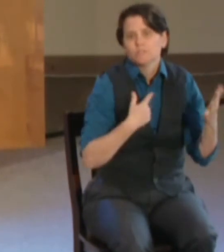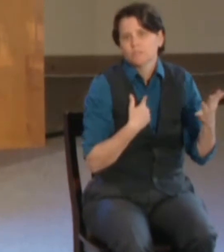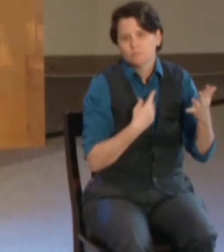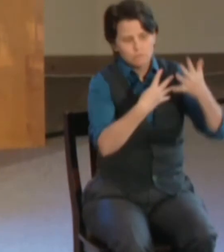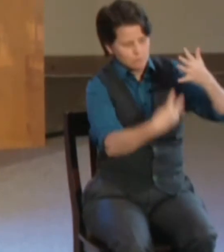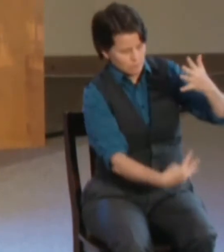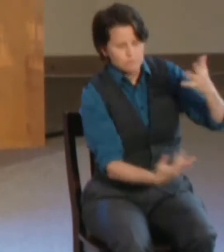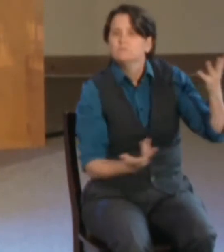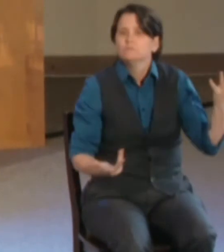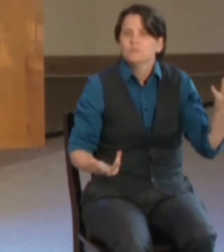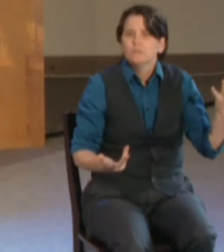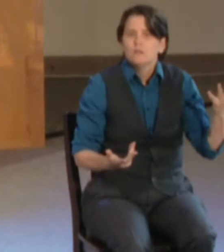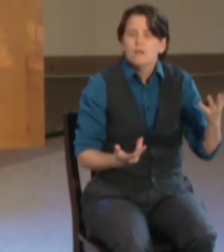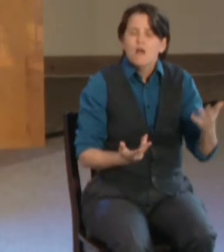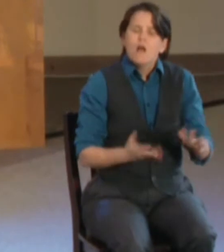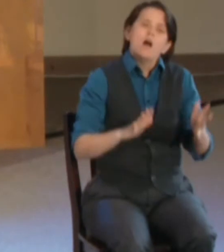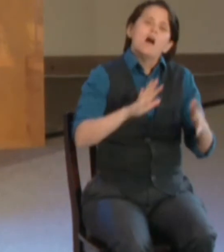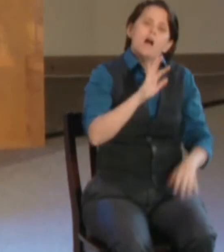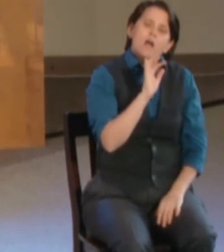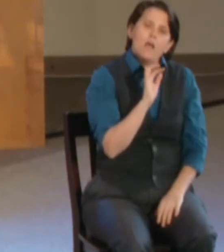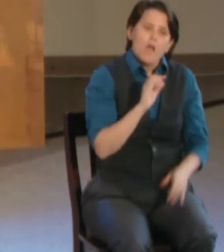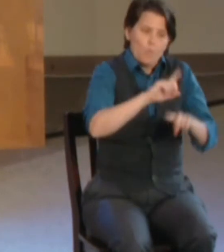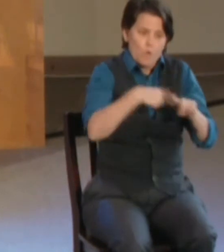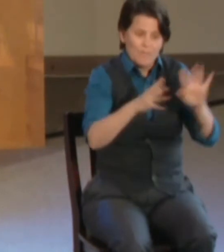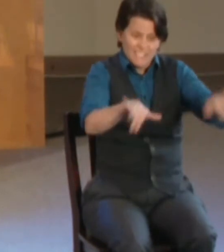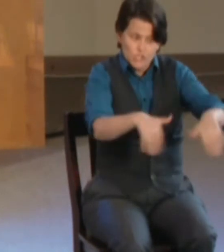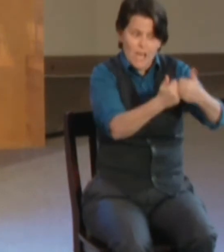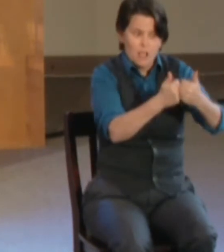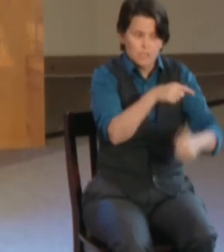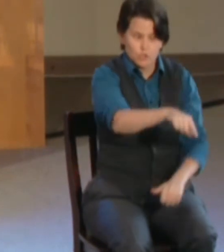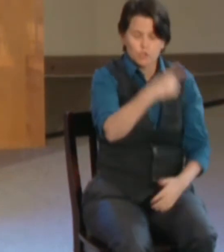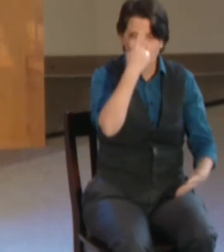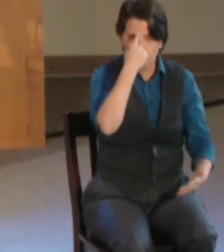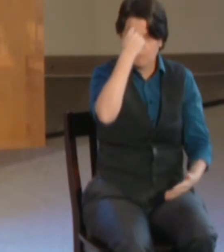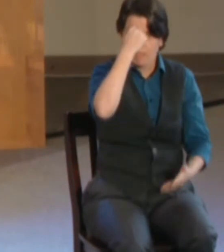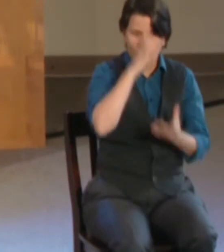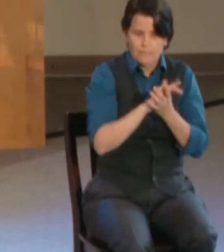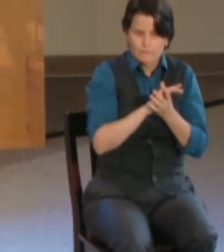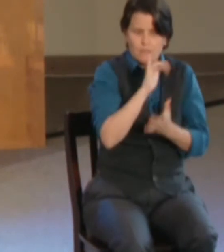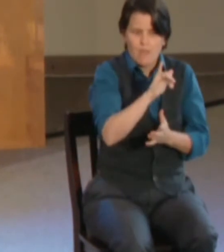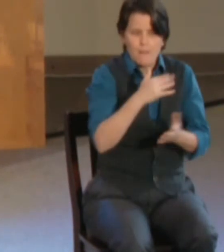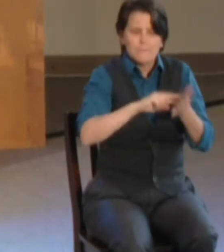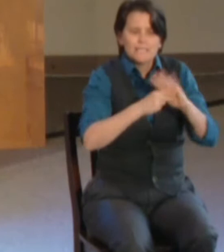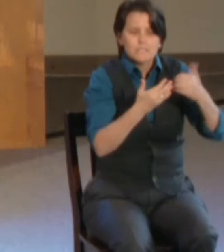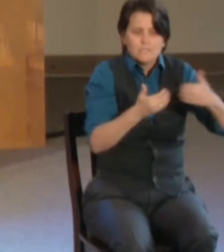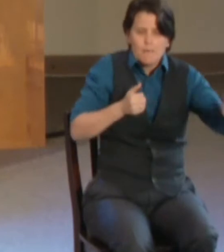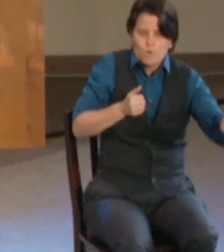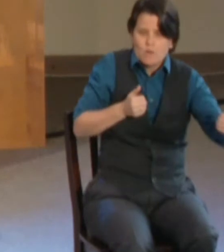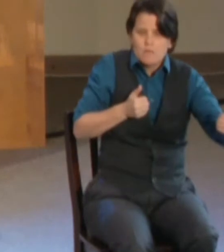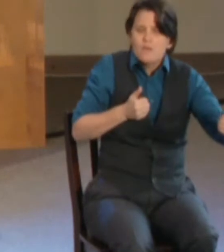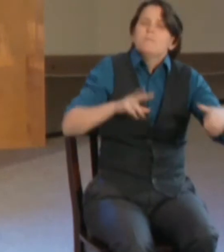And once we challenged those inaccurate beliefs of separation, we then must take